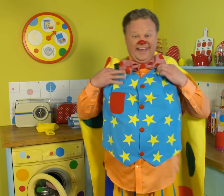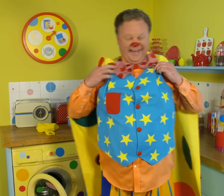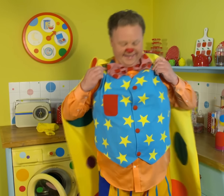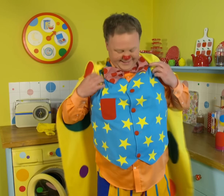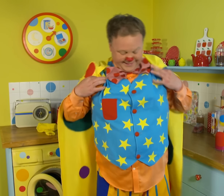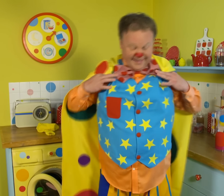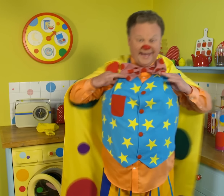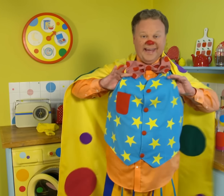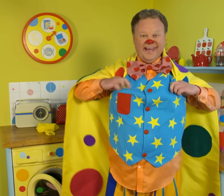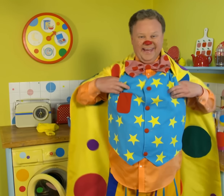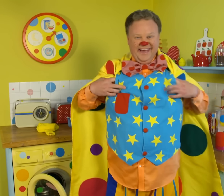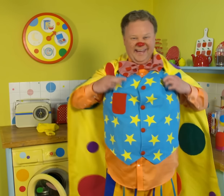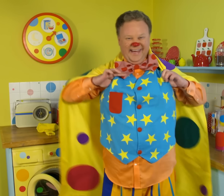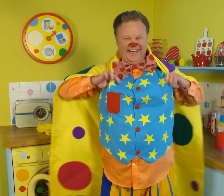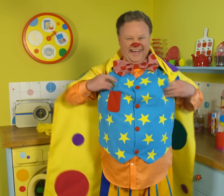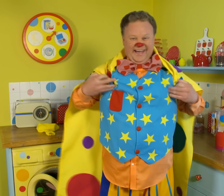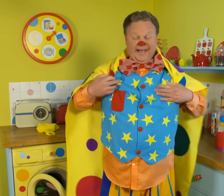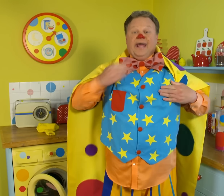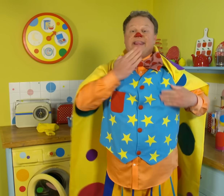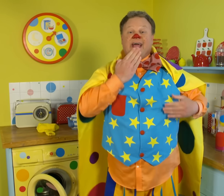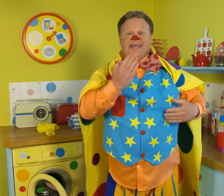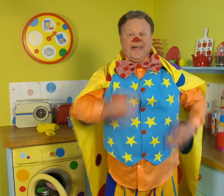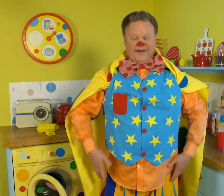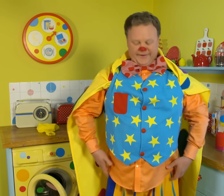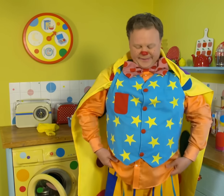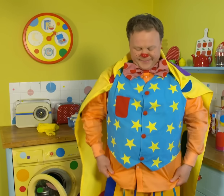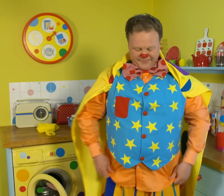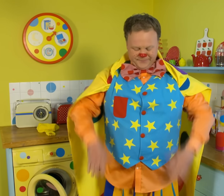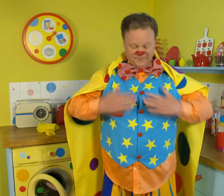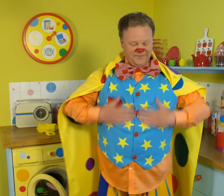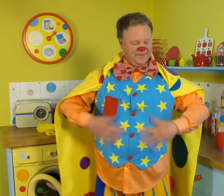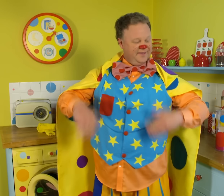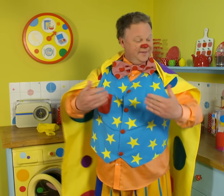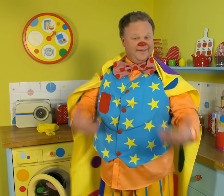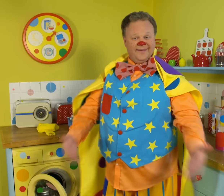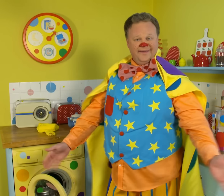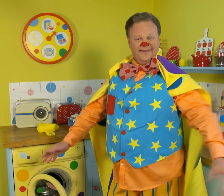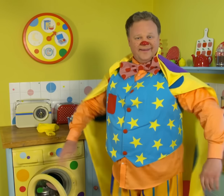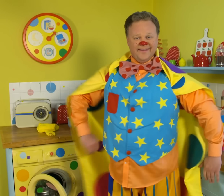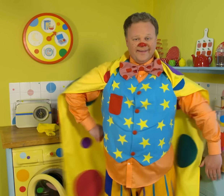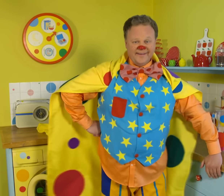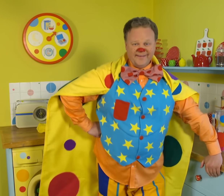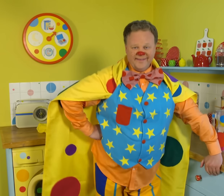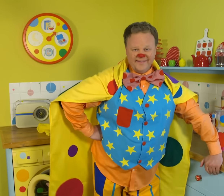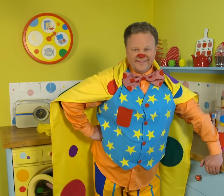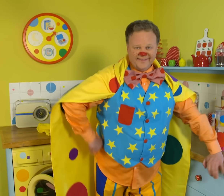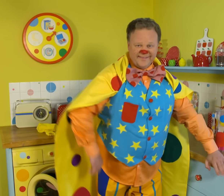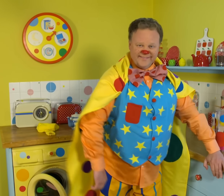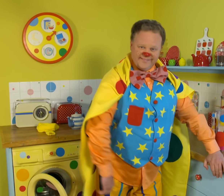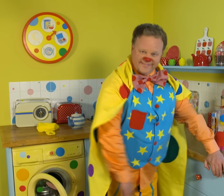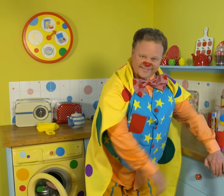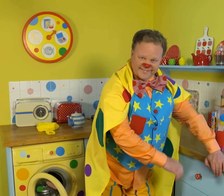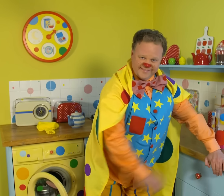That's very clever, Mr. Tumble. Thank you. Before the fashion show, please can you show us the sign for jumper?